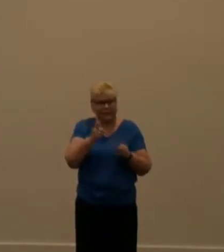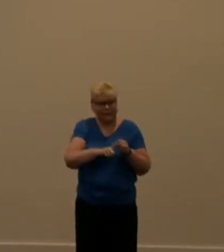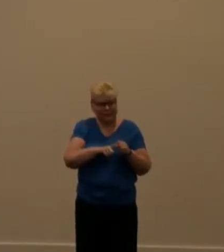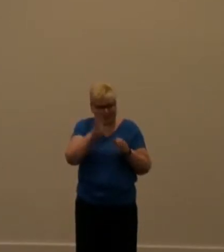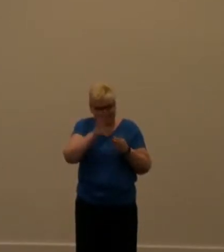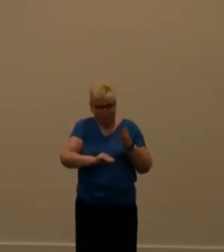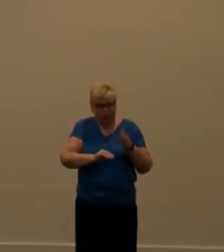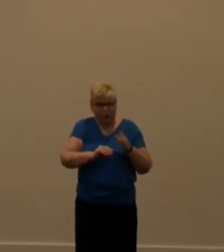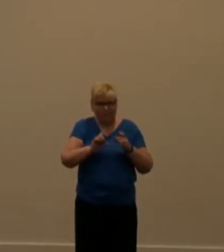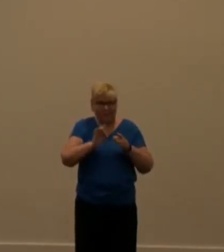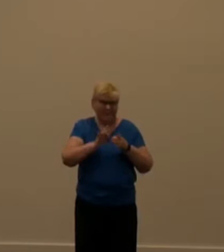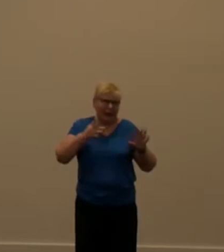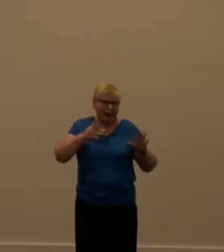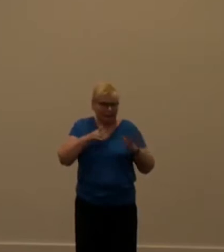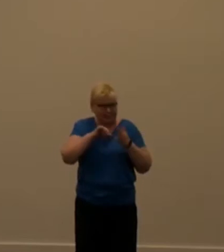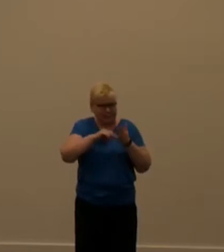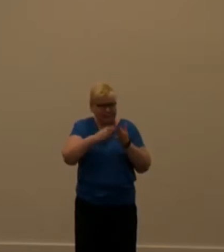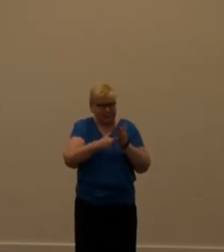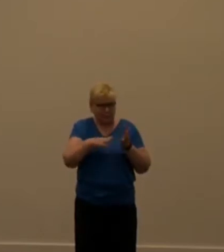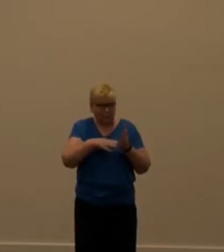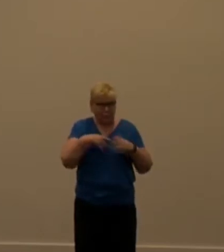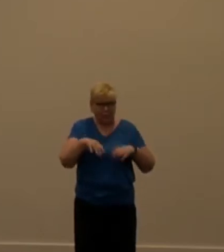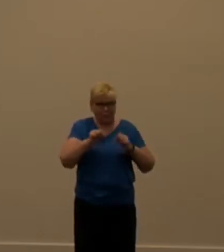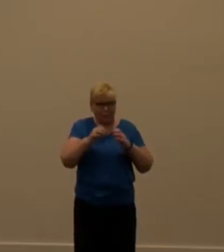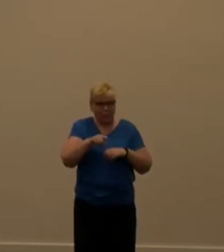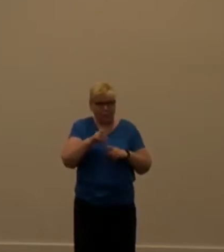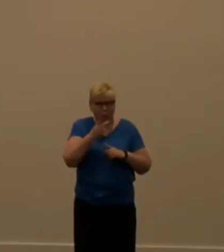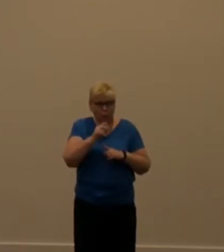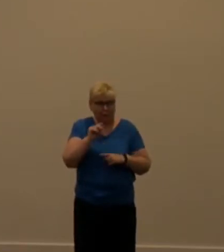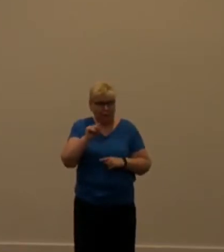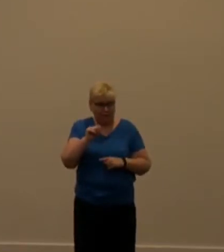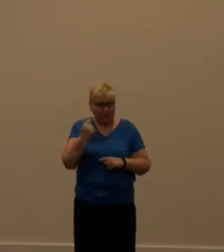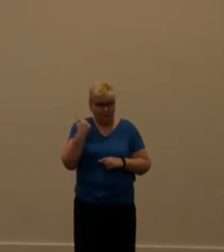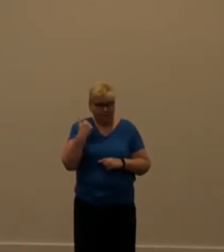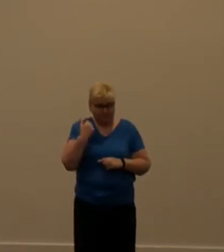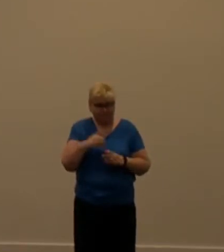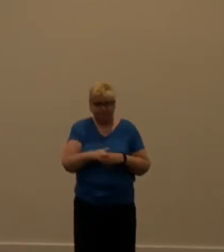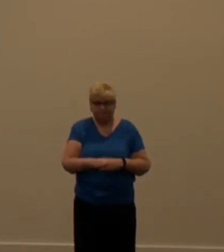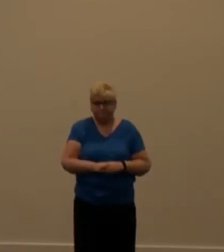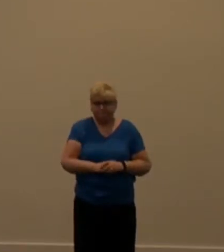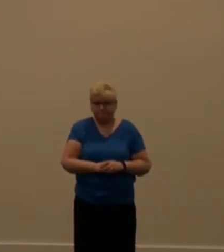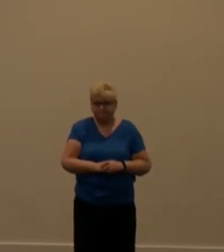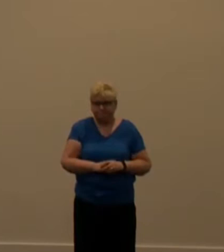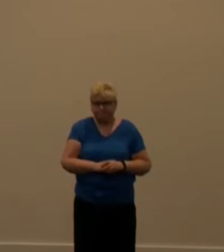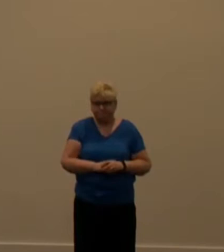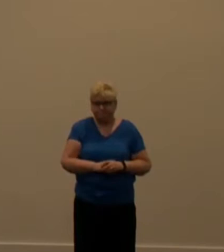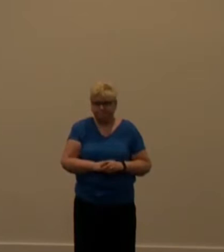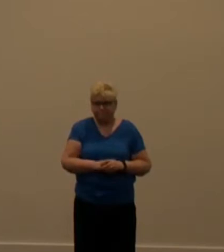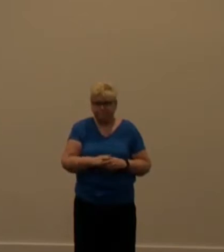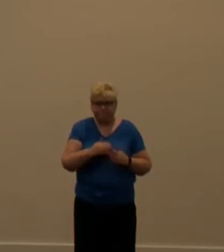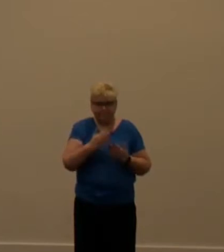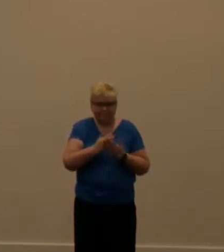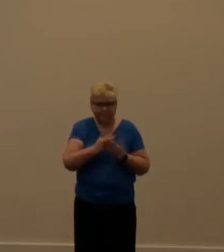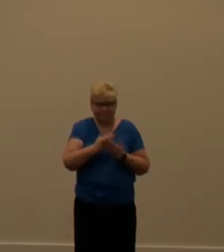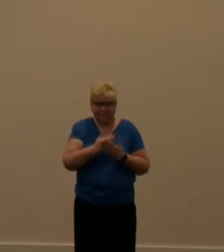Dynamics CRM. That's where I started in Dynamics version 2011 on premise. Very, very not